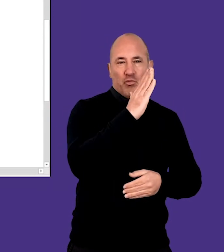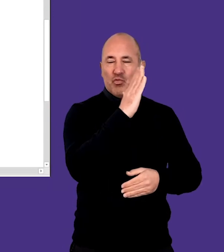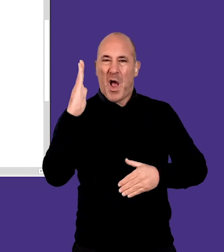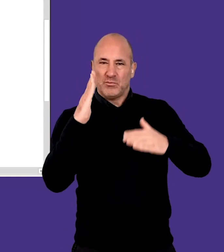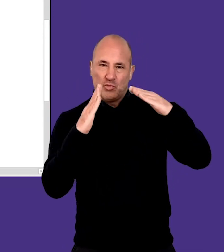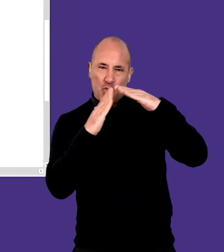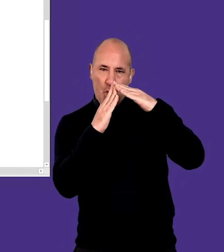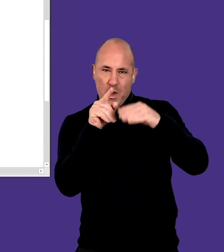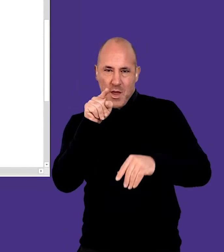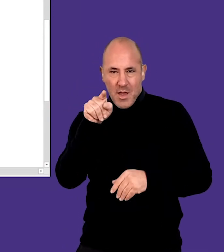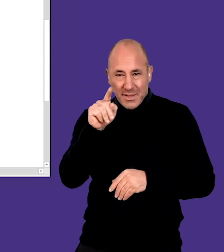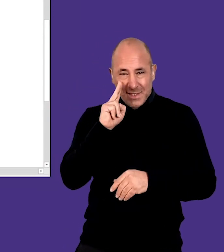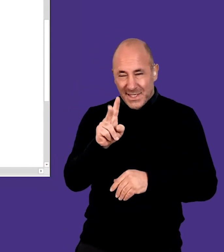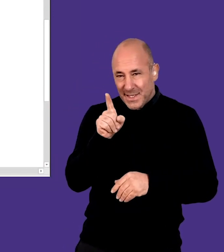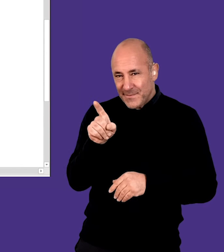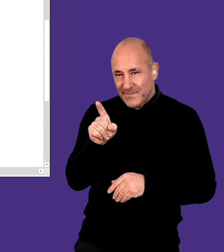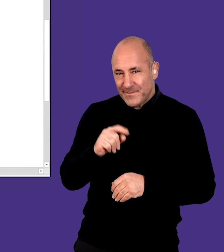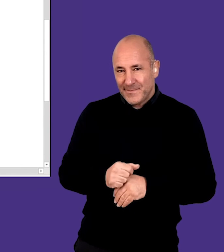that accordingly.